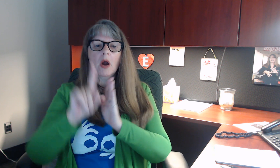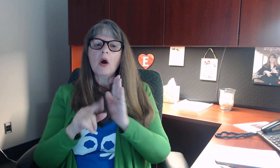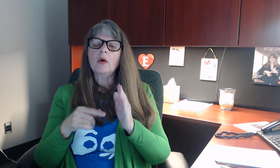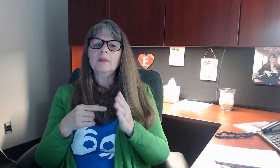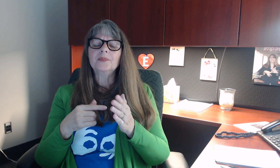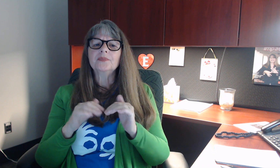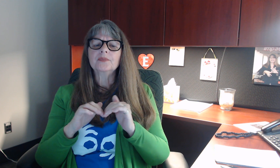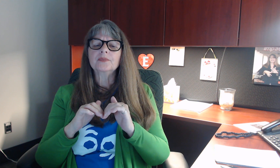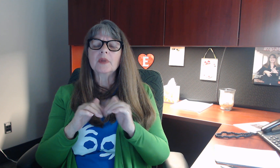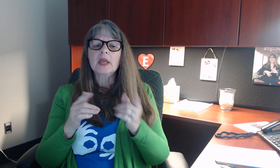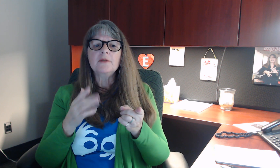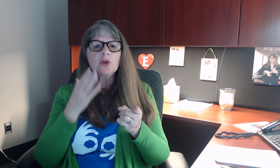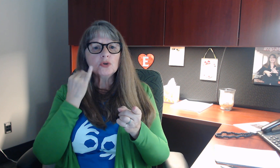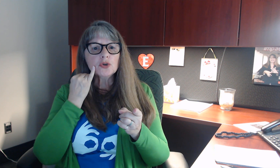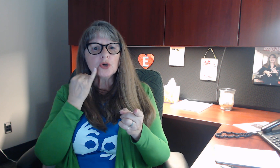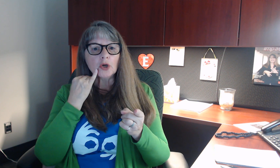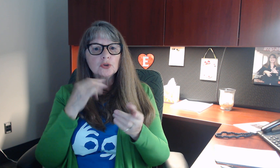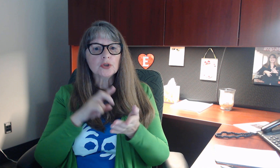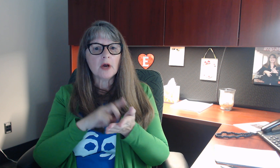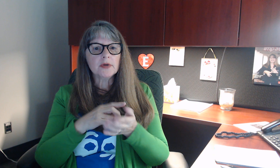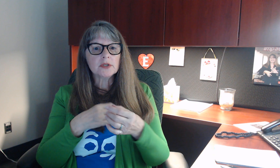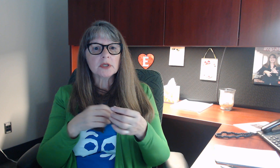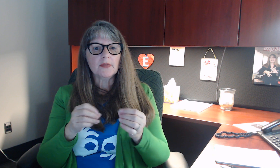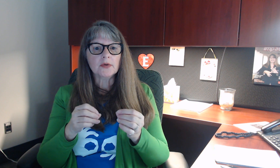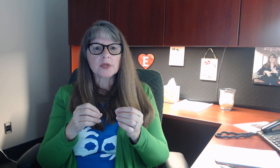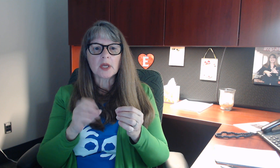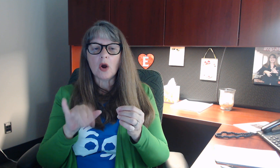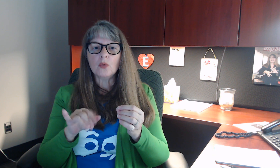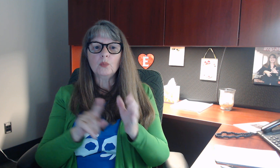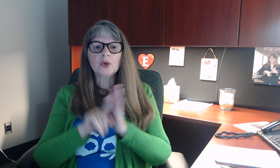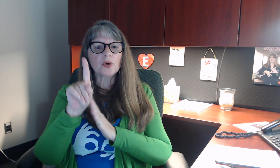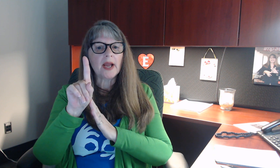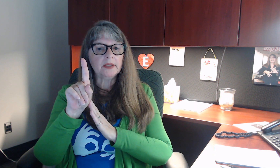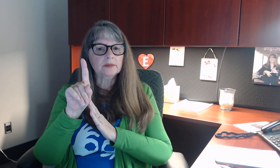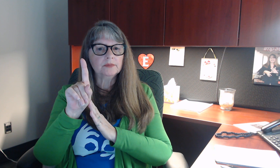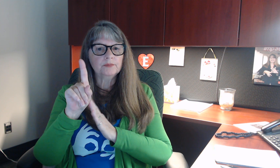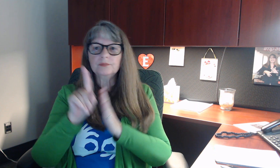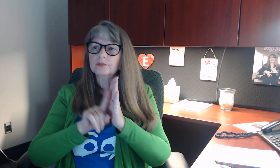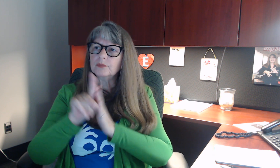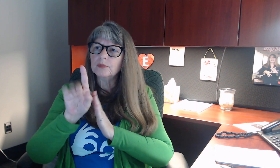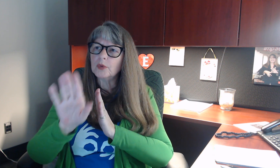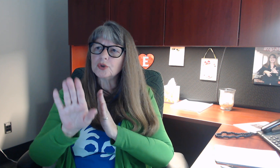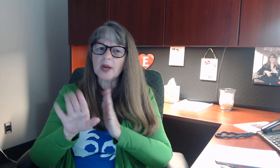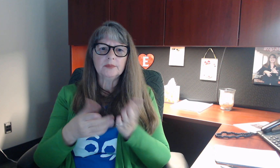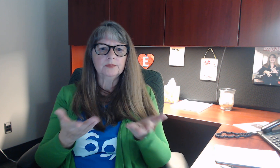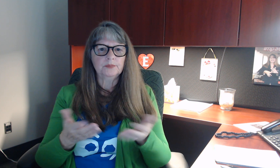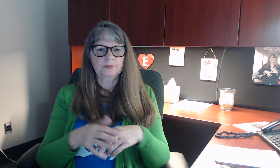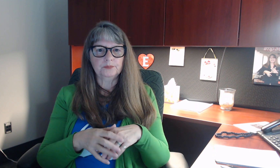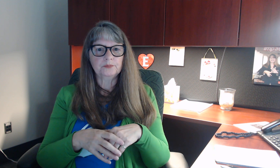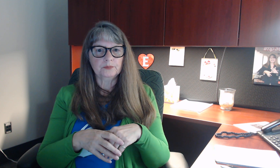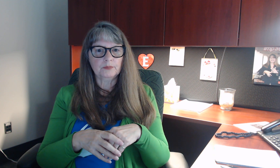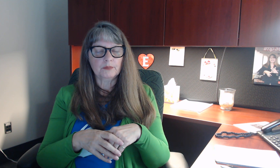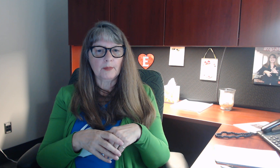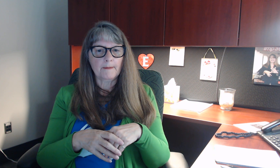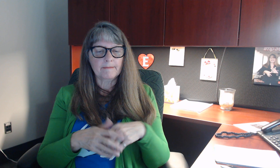Or if you go to the doctor's office and they'll say, oh, what's your height? What's your height? And then they'll